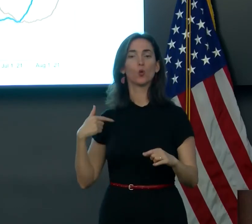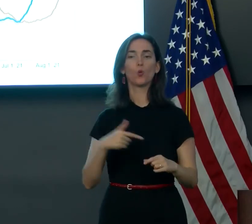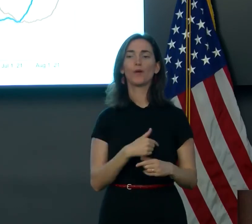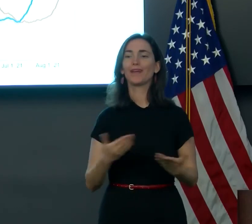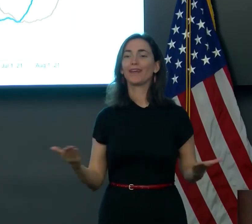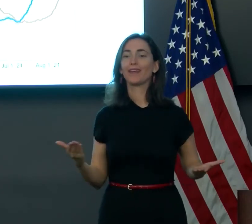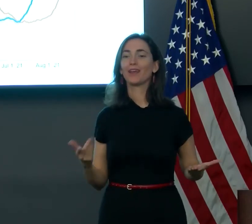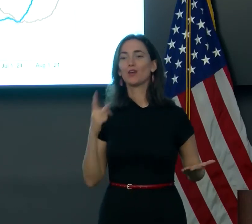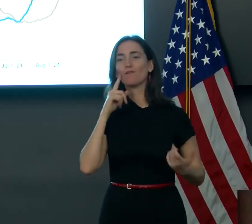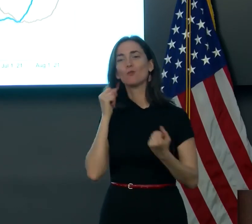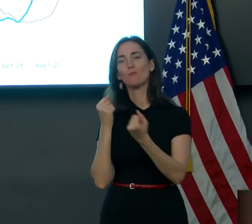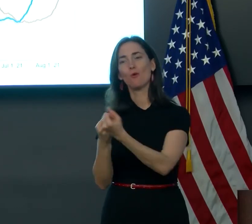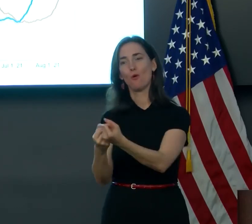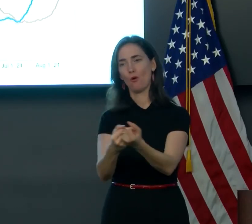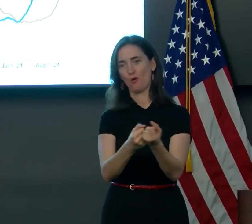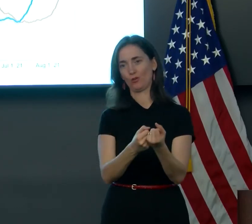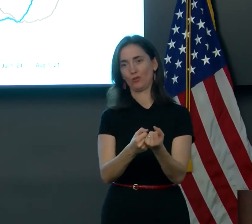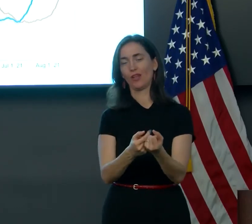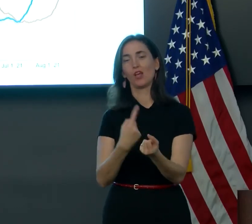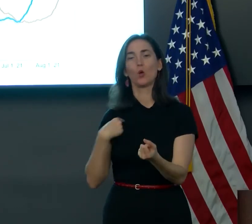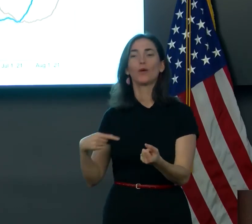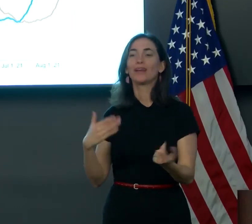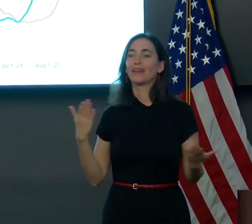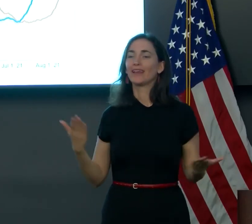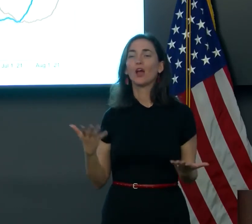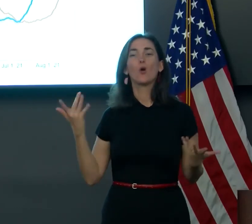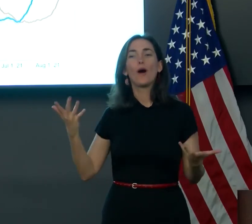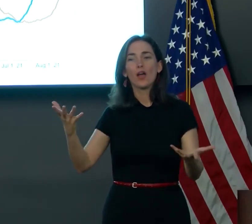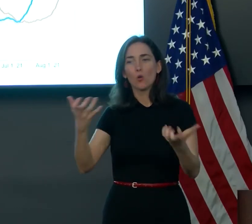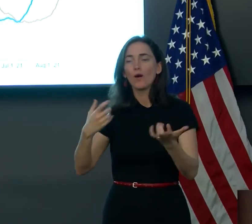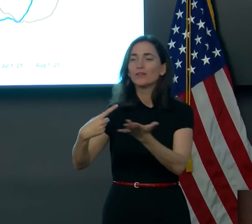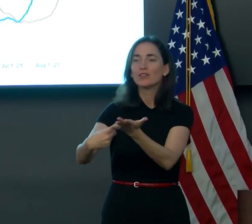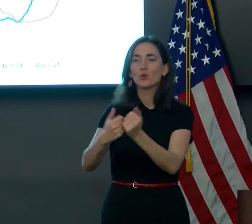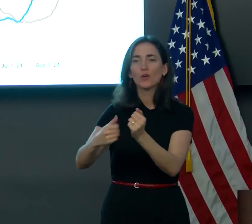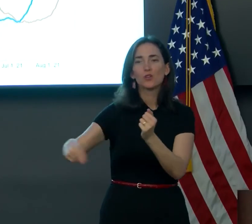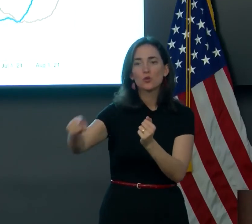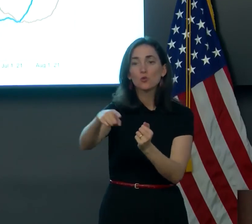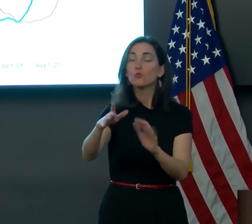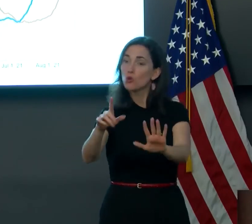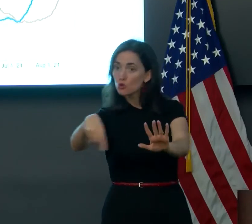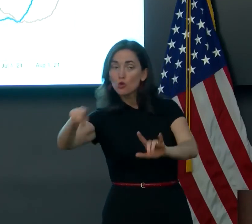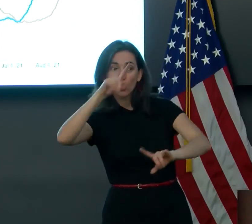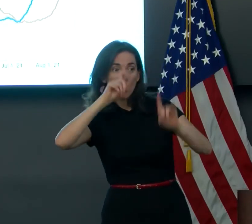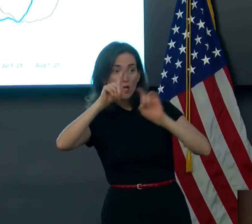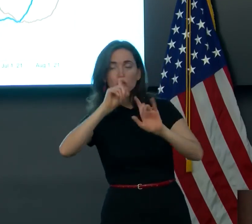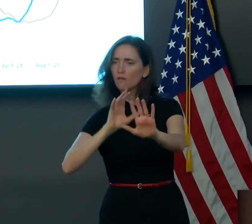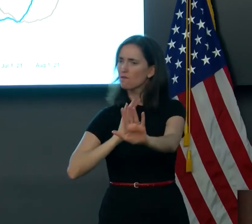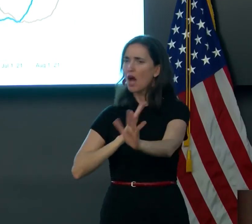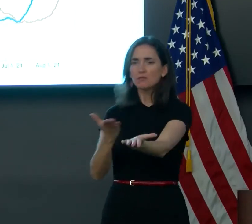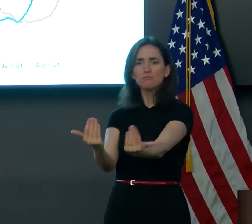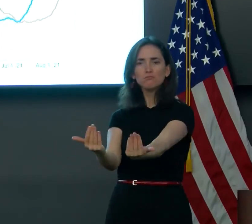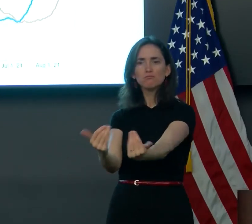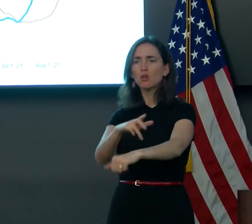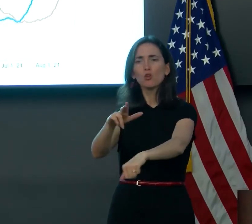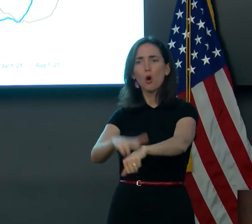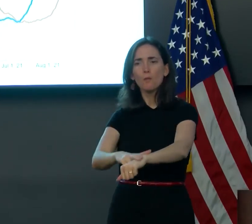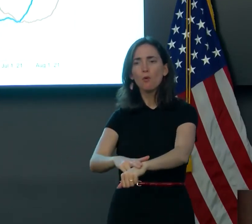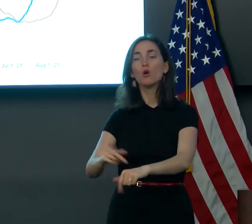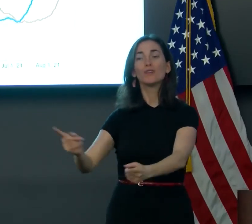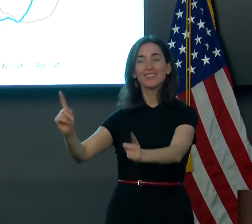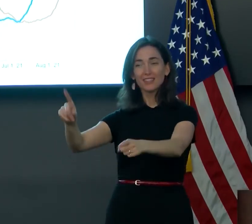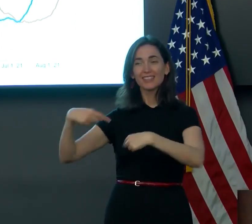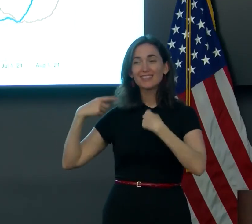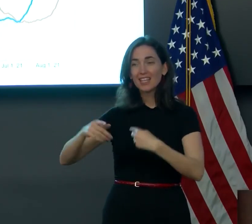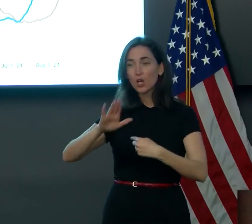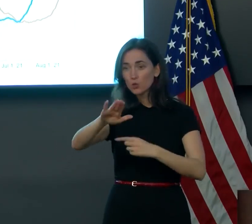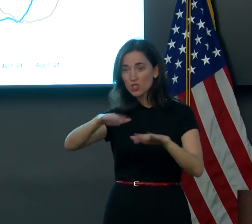We are here to have these discussions. We understand you may have questions. That's okay. Just like every other decision you have had to